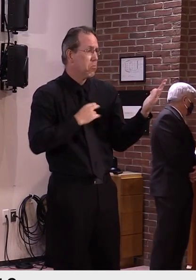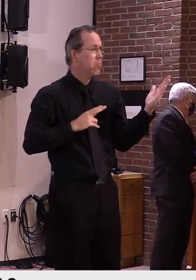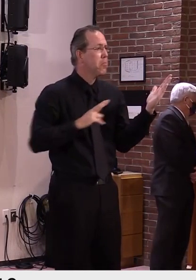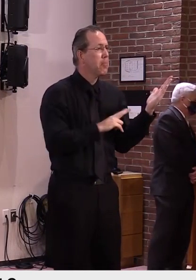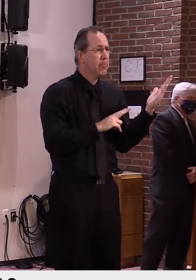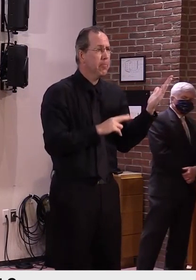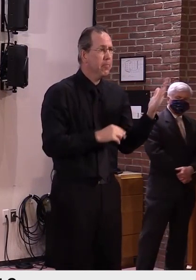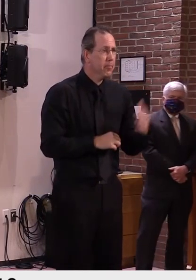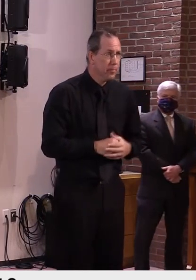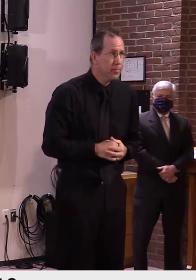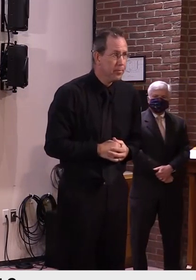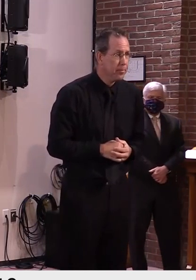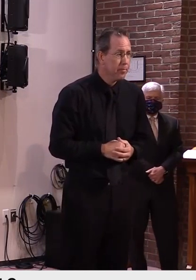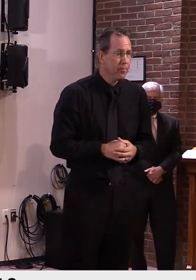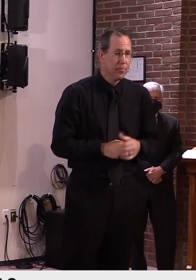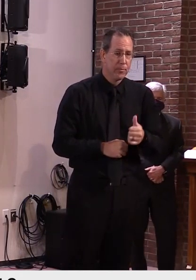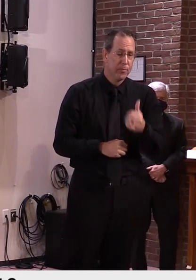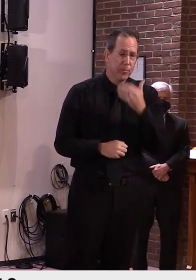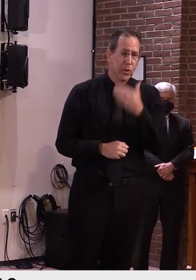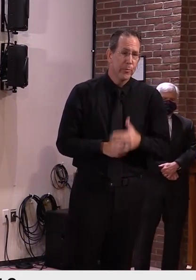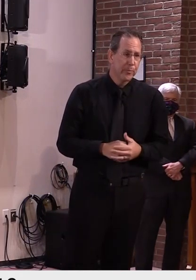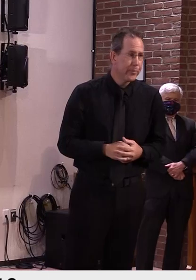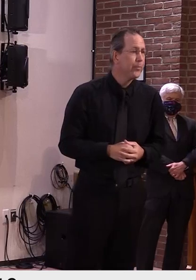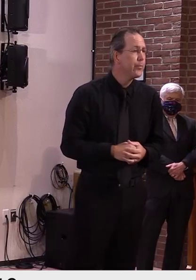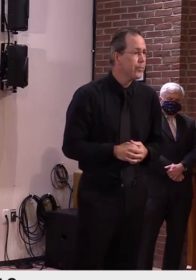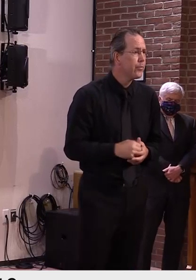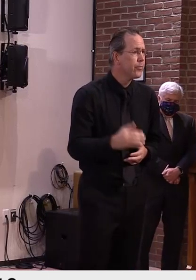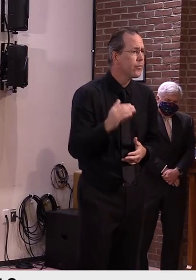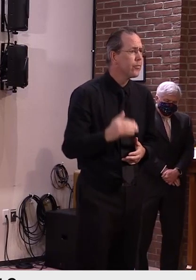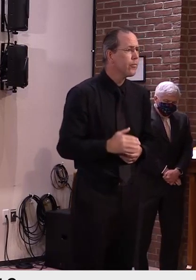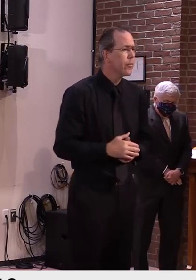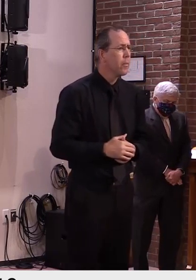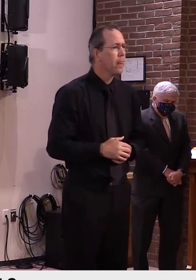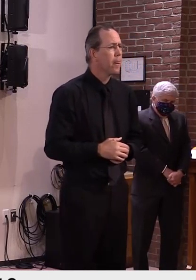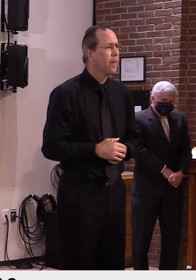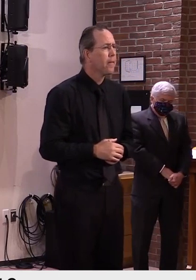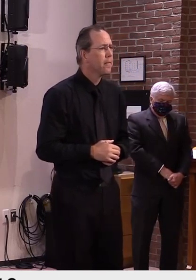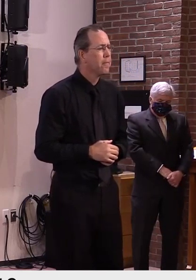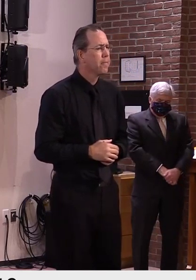Thank you, Governor. Eric, the Times Argus.